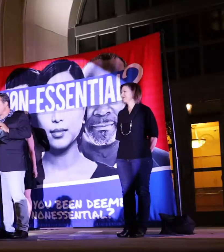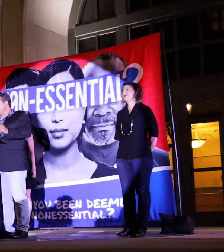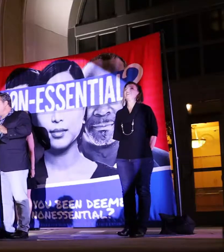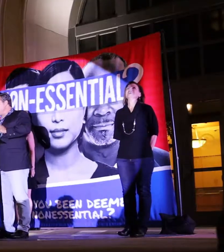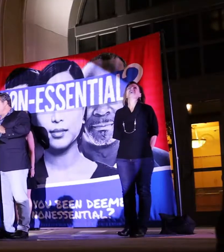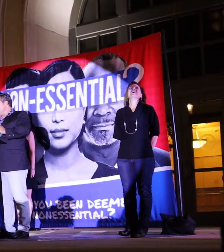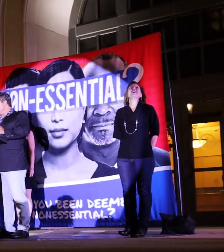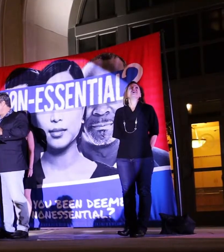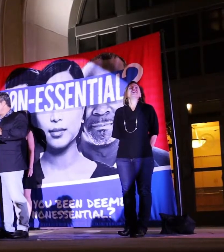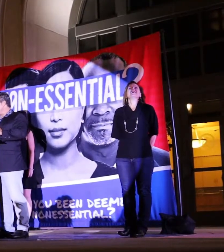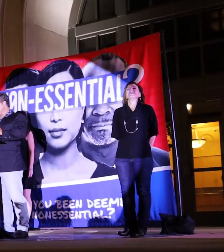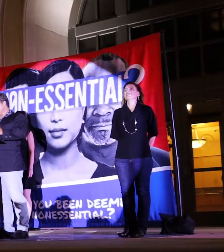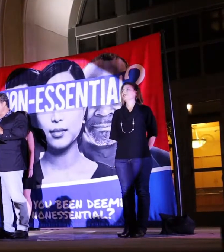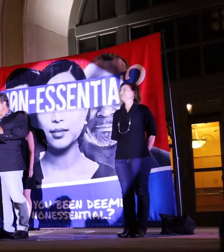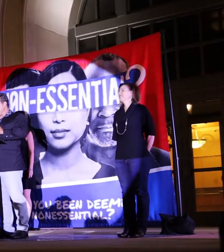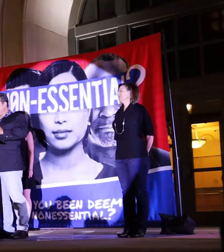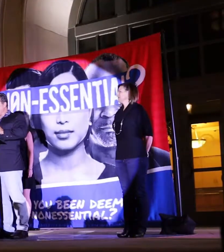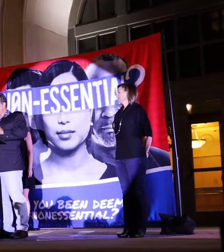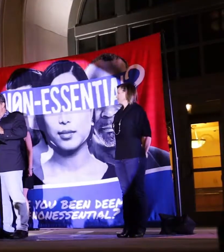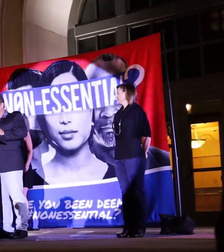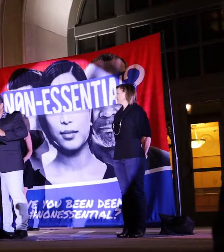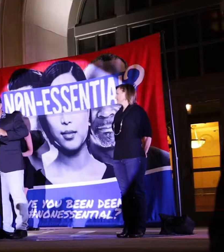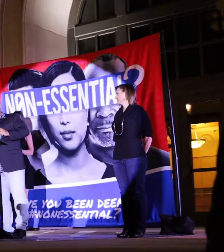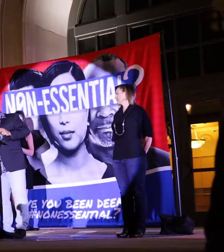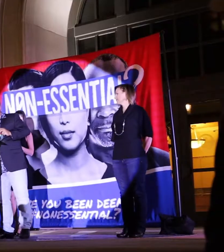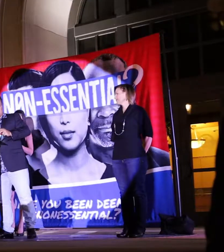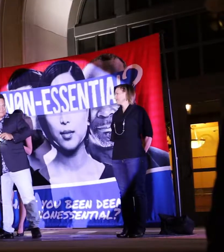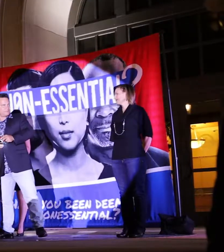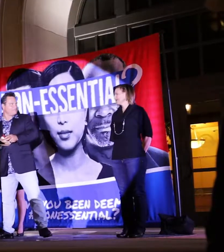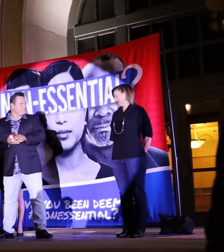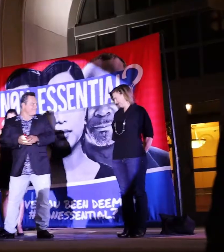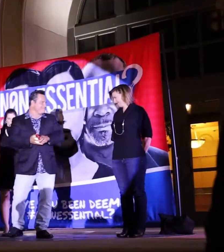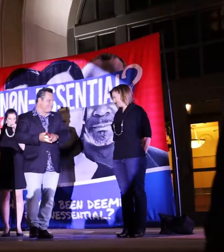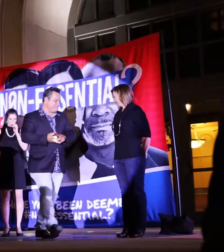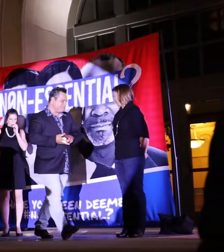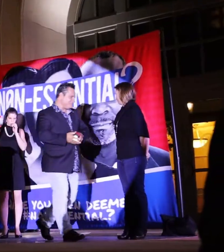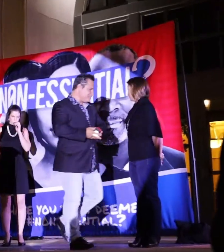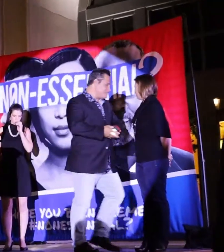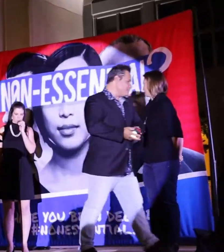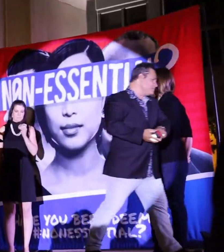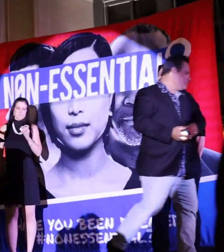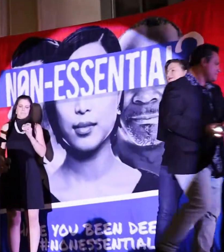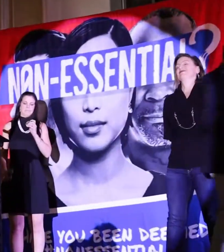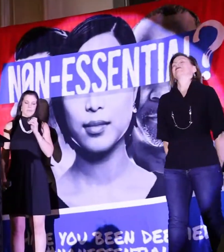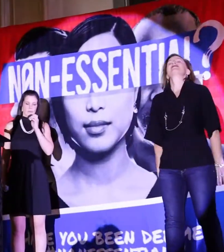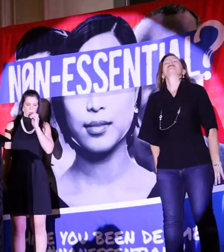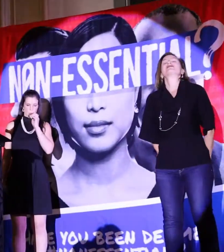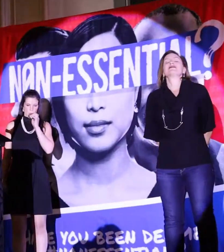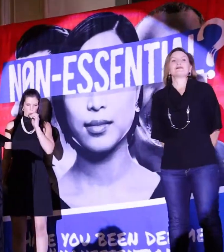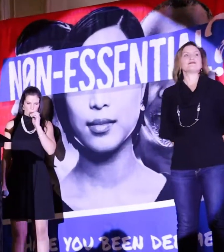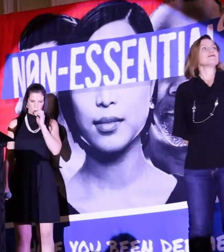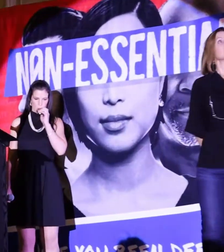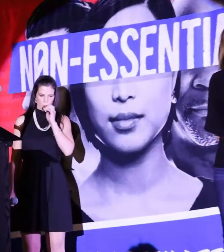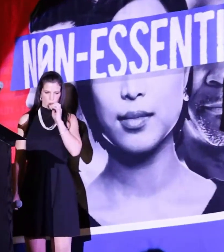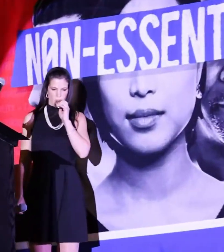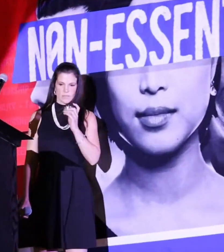the place. Let's just get together here for our national anthem. Bring the tree. Where's the